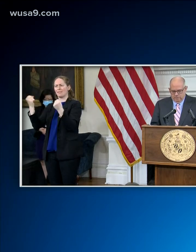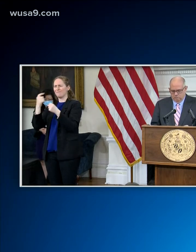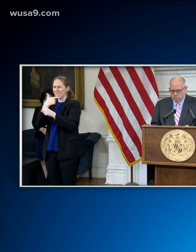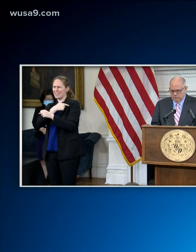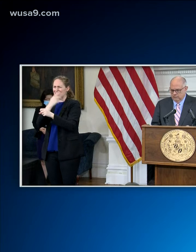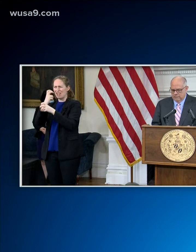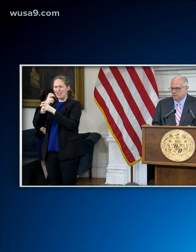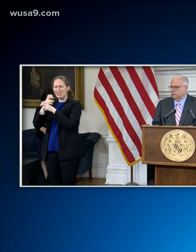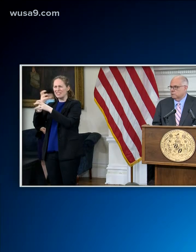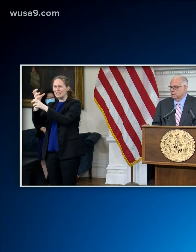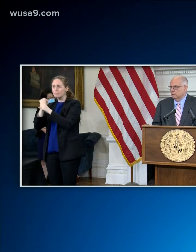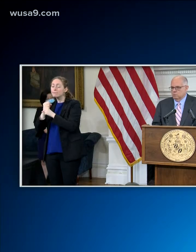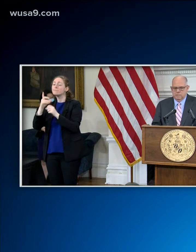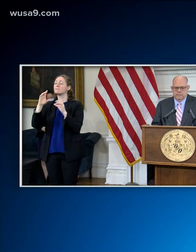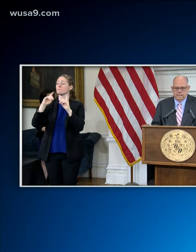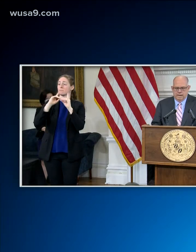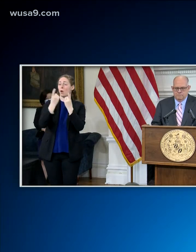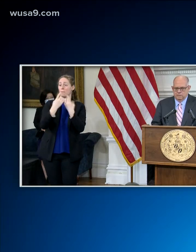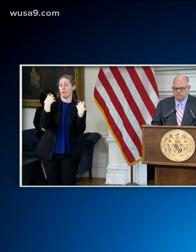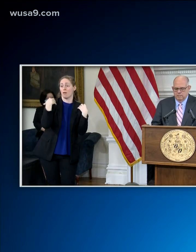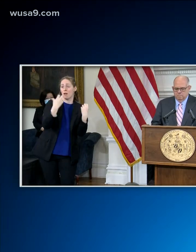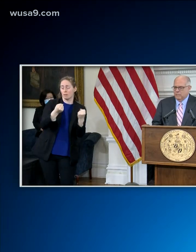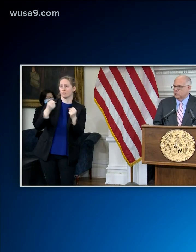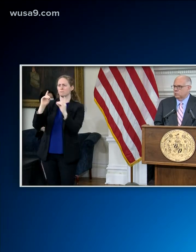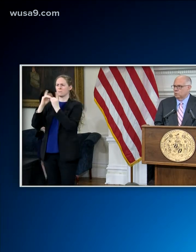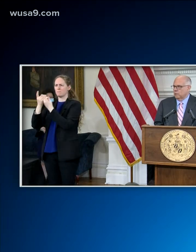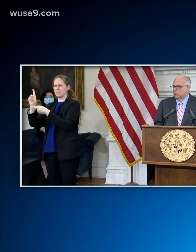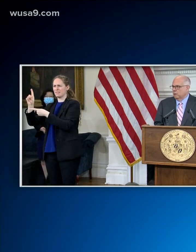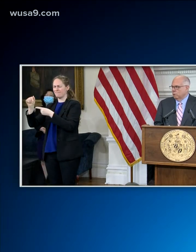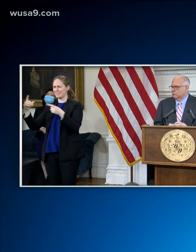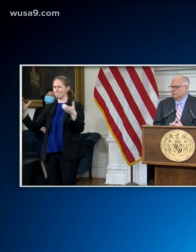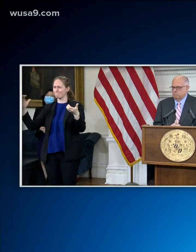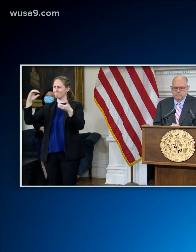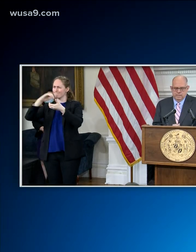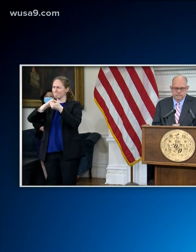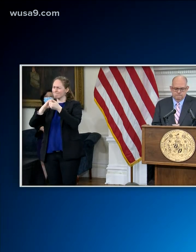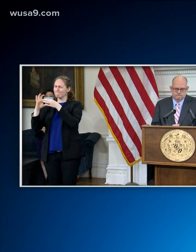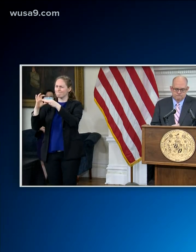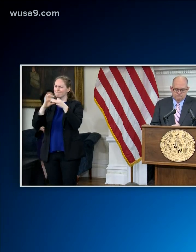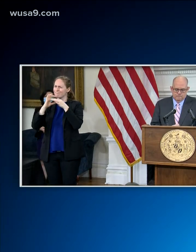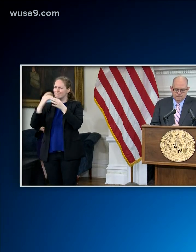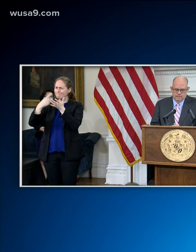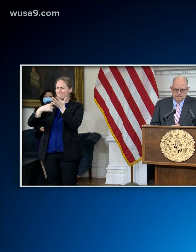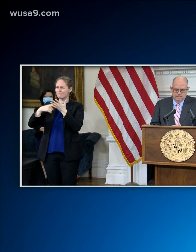of Health, are working together to try to close that gap and to make sure that no one is left behind.